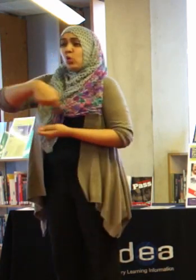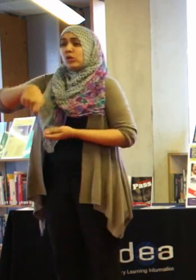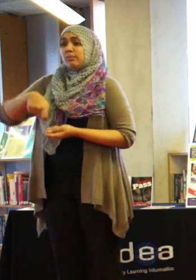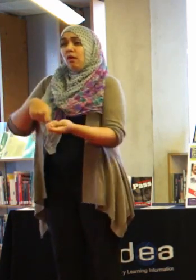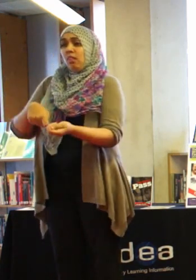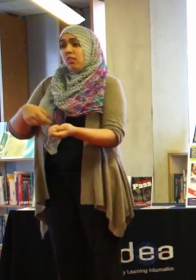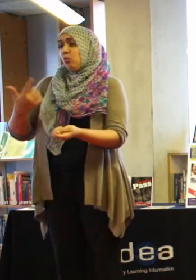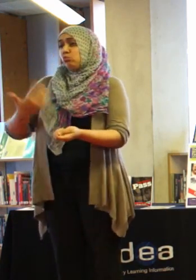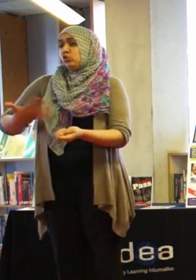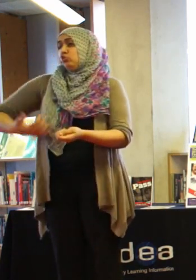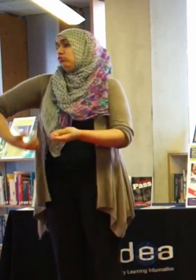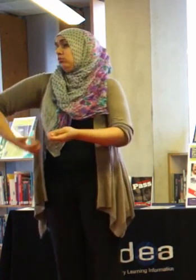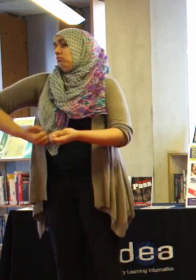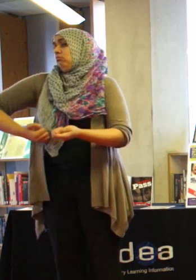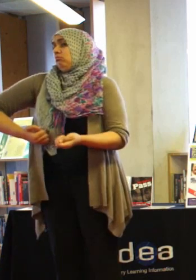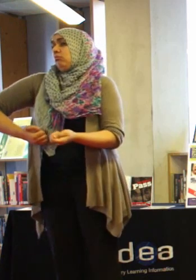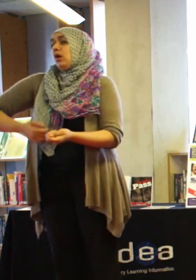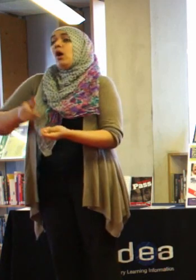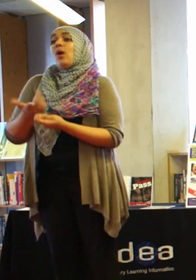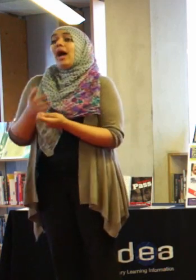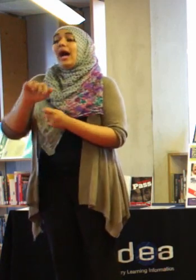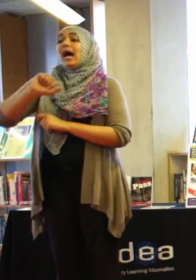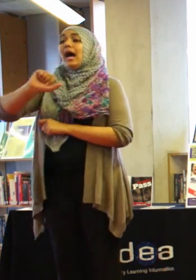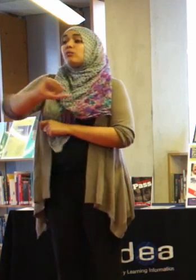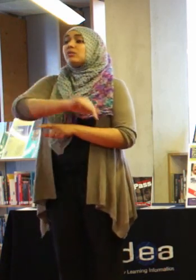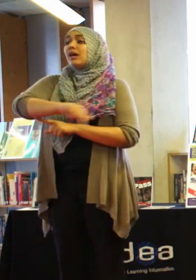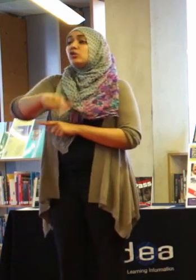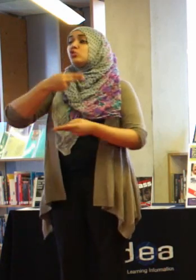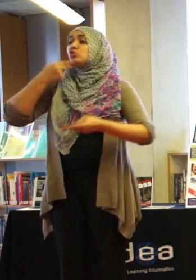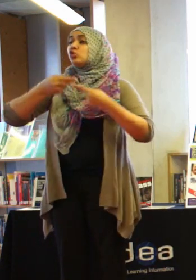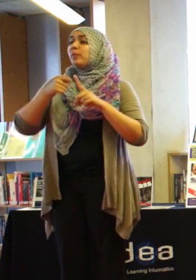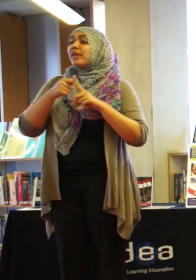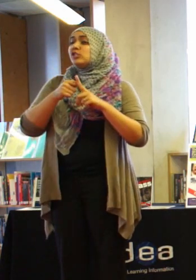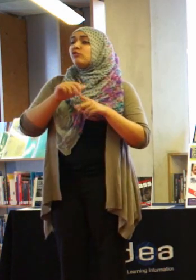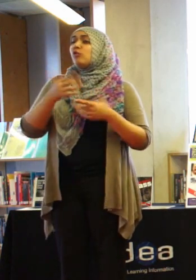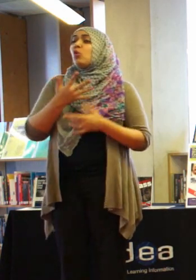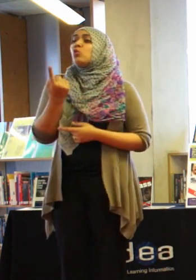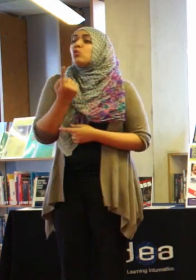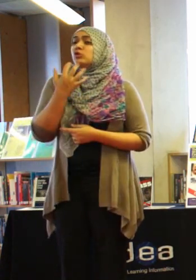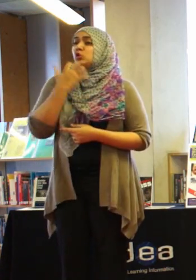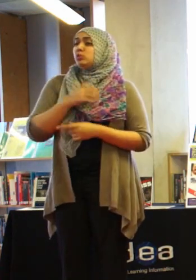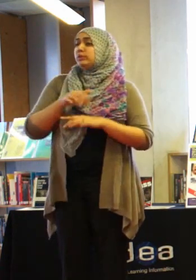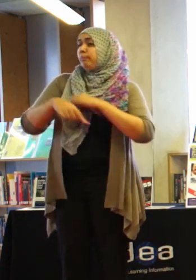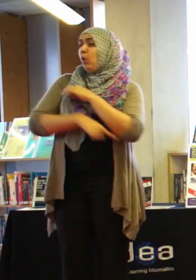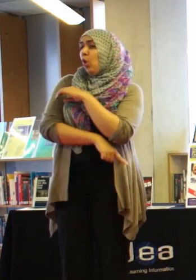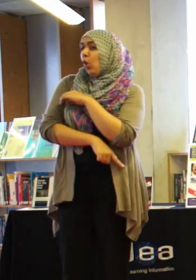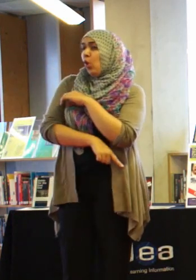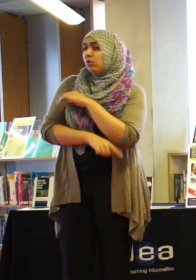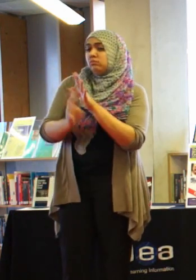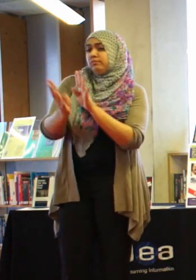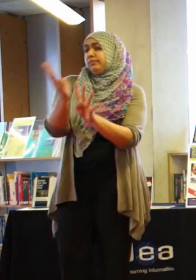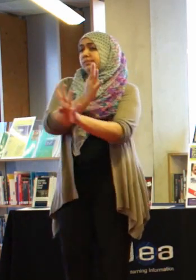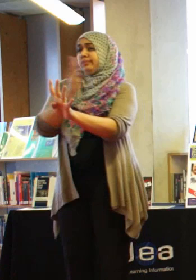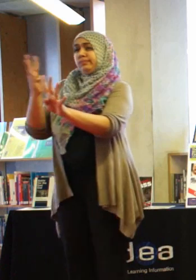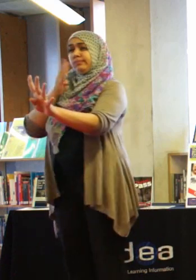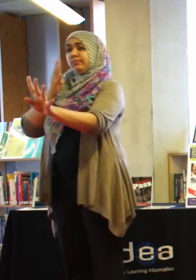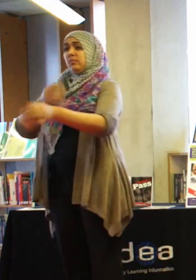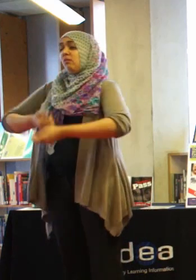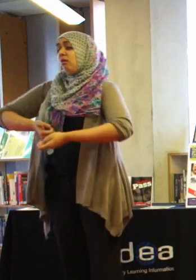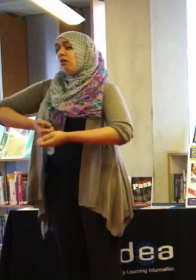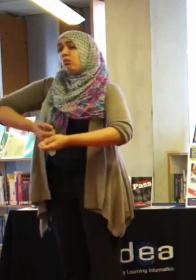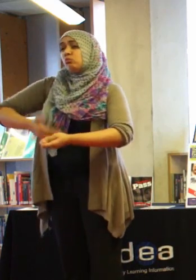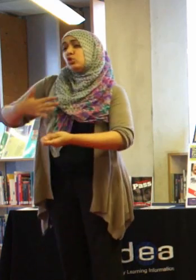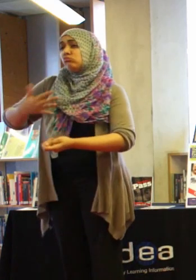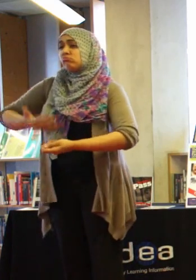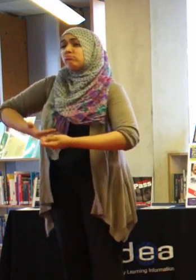they were queuing outside the soup kitchen for the Jewish poor. And at the same time as thousands of Jewish people from the East